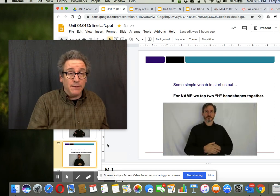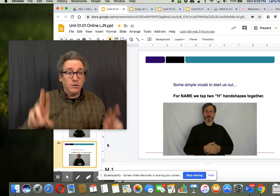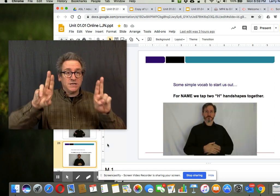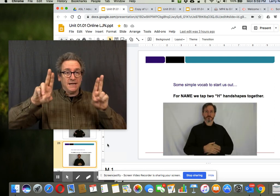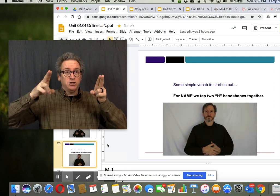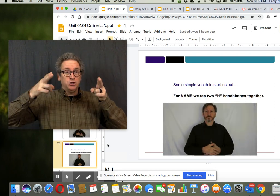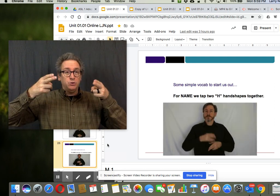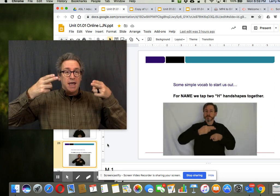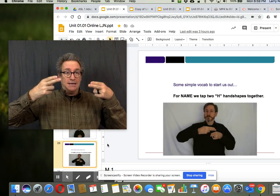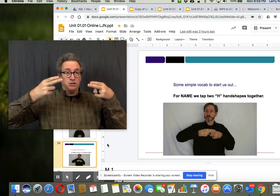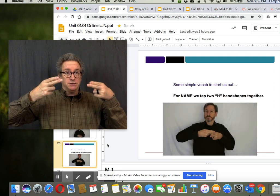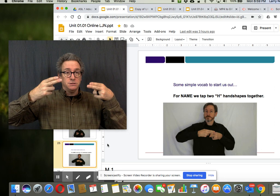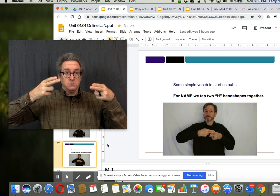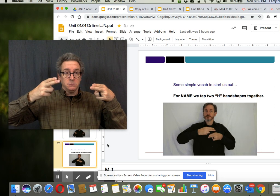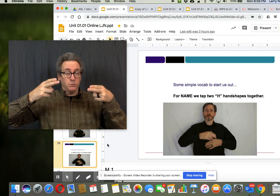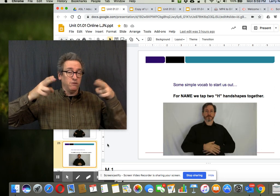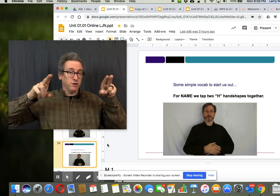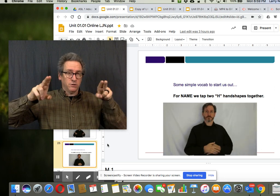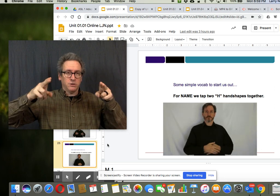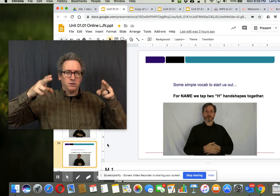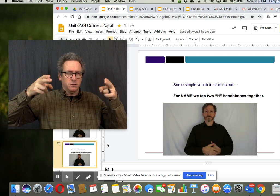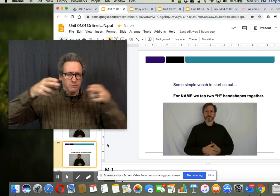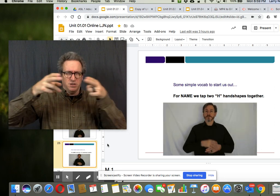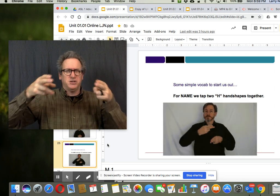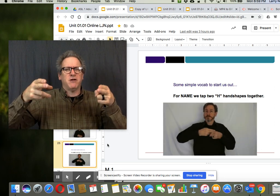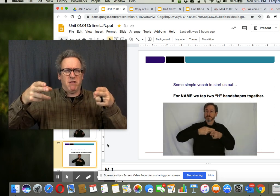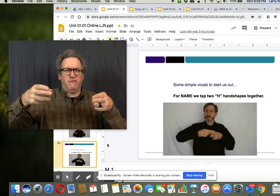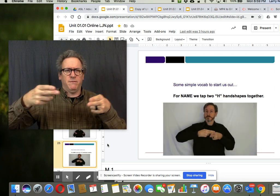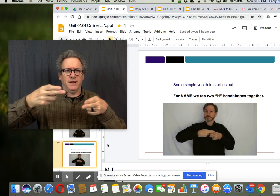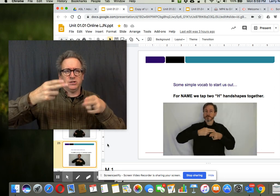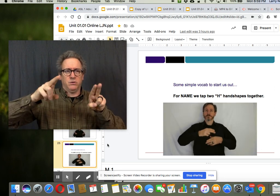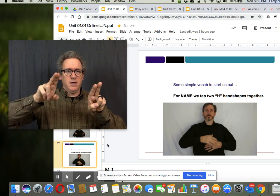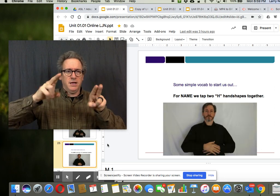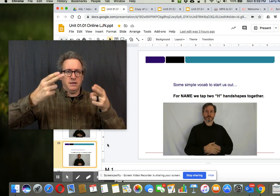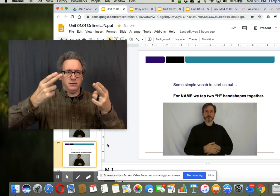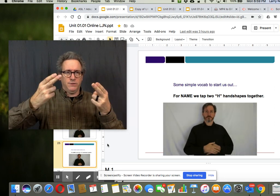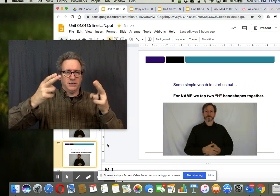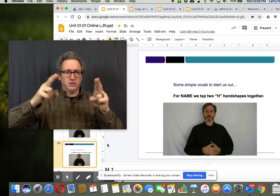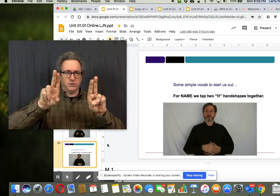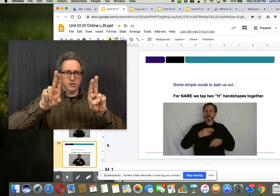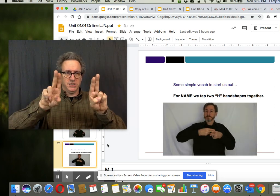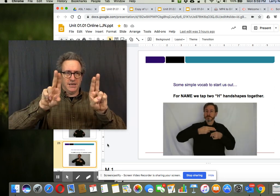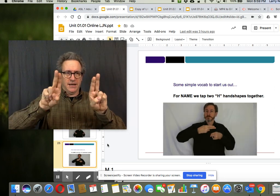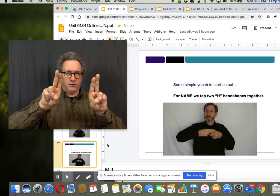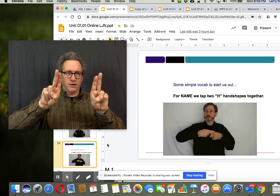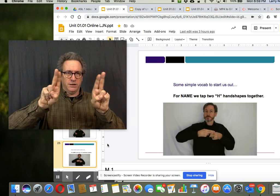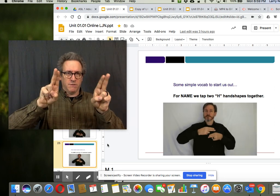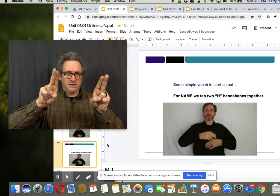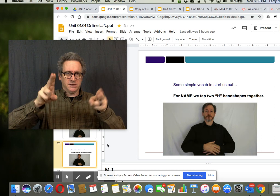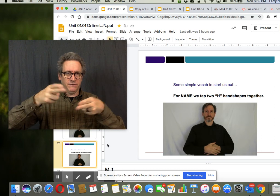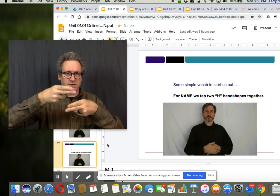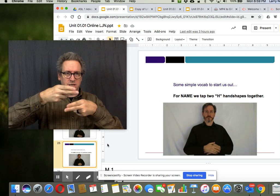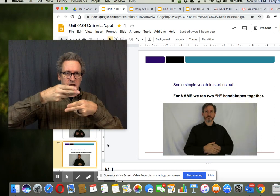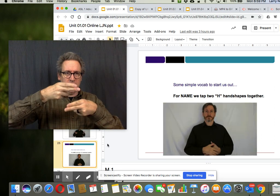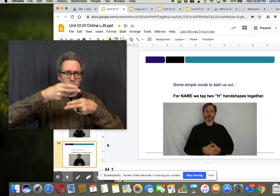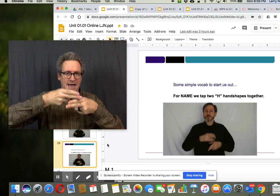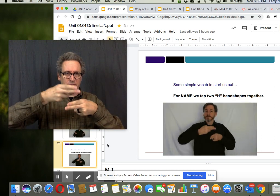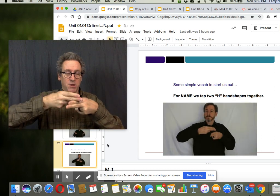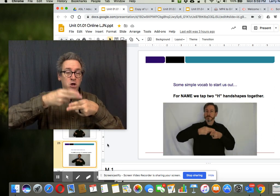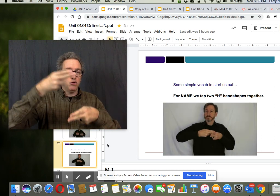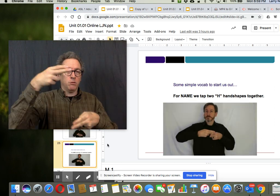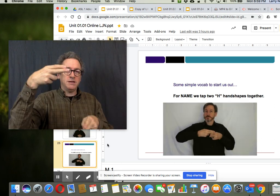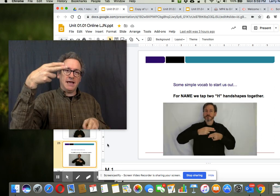Name, we're taking 2 H's. We've already learned the general alphabet, so 2 H's, they're just together, and the rest is in a fist, and you